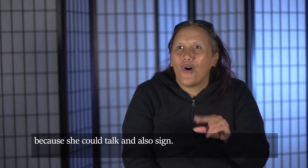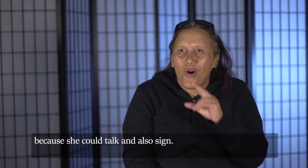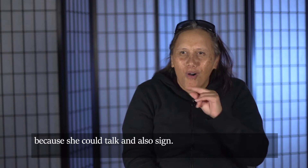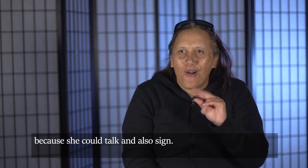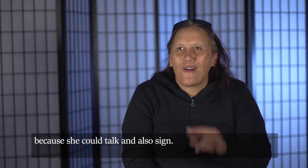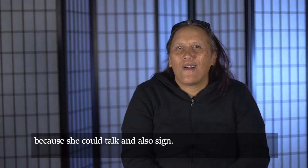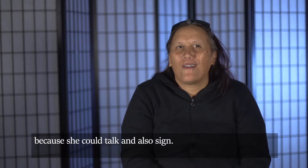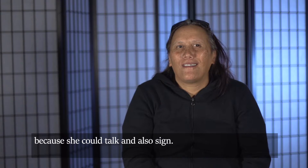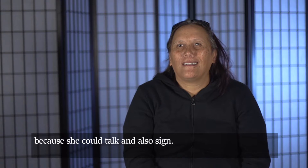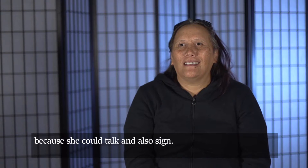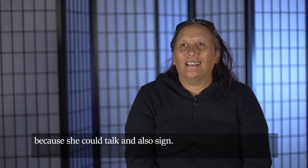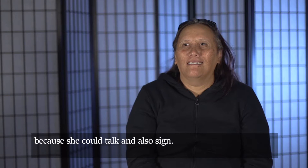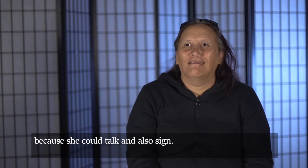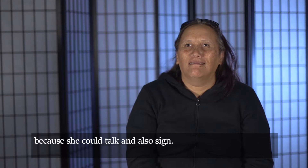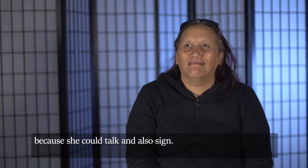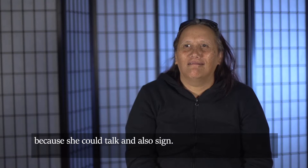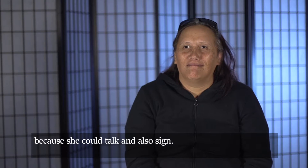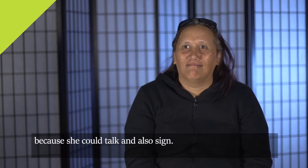talk and also sign.